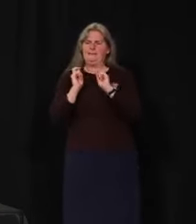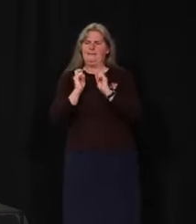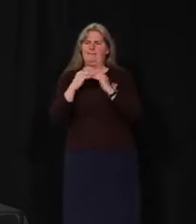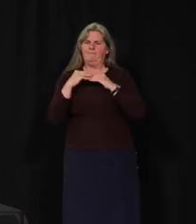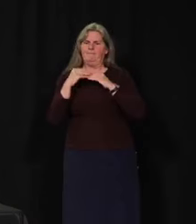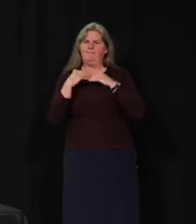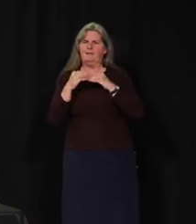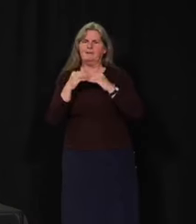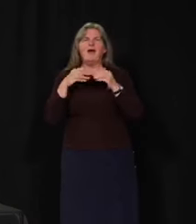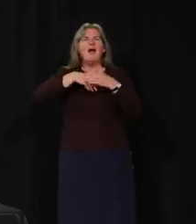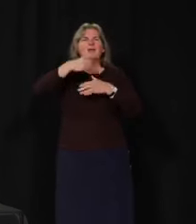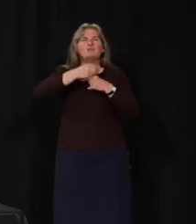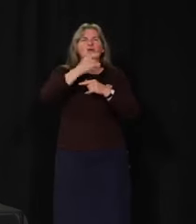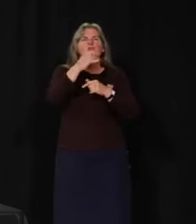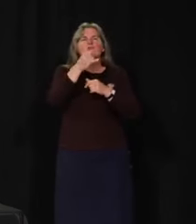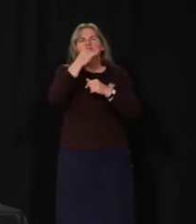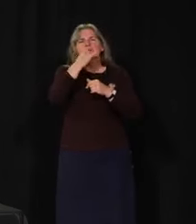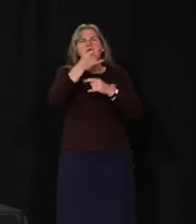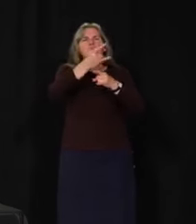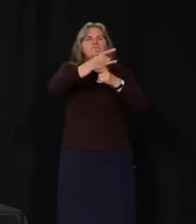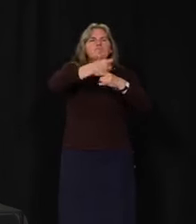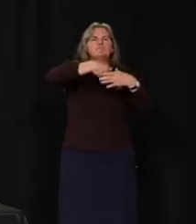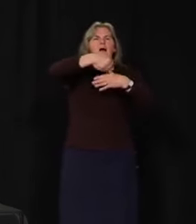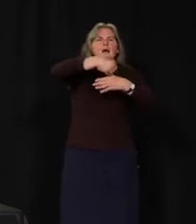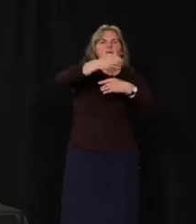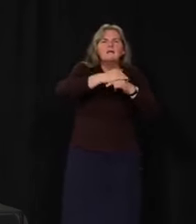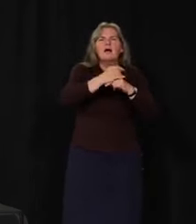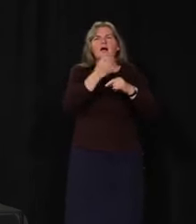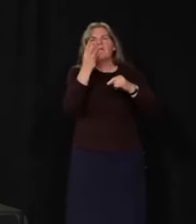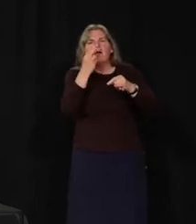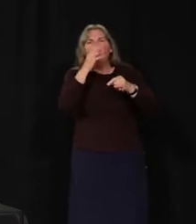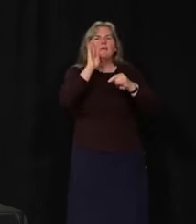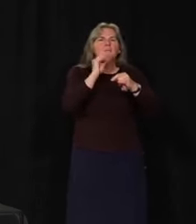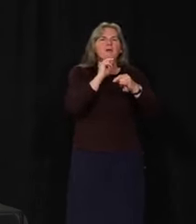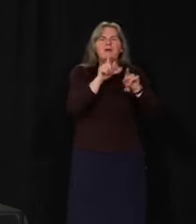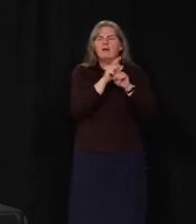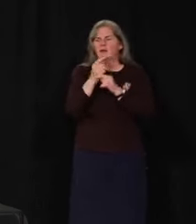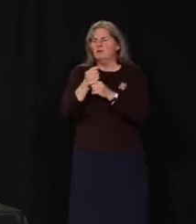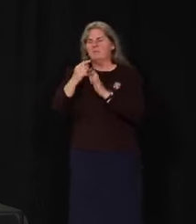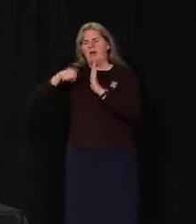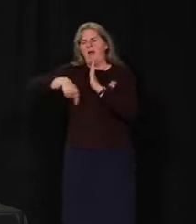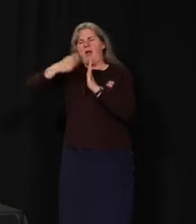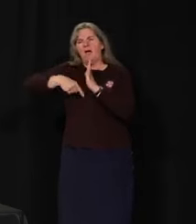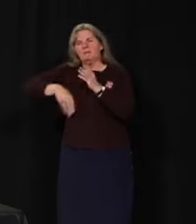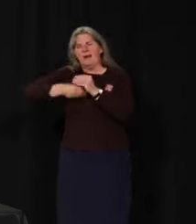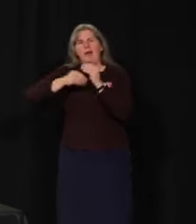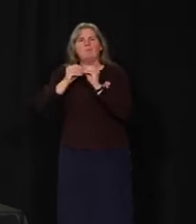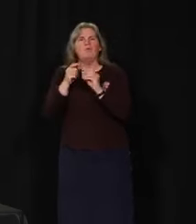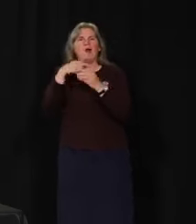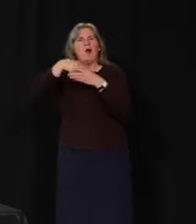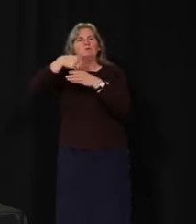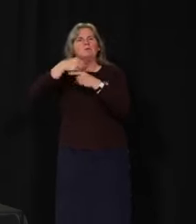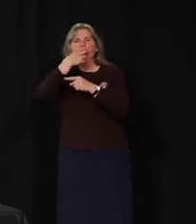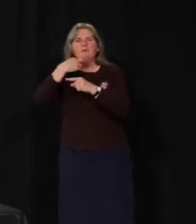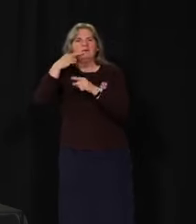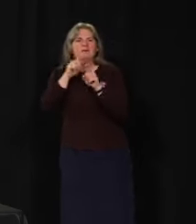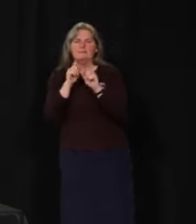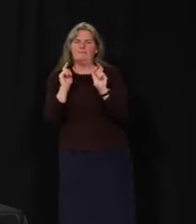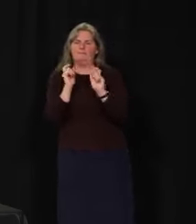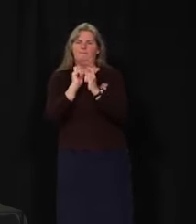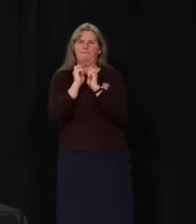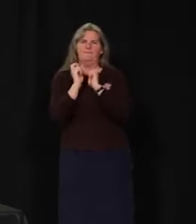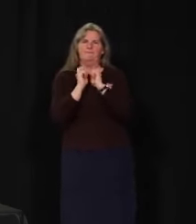flexibility around patio space and hours of operation to support local restaurants. Our government is also working with the City of